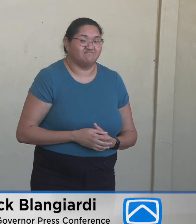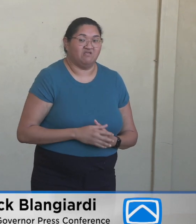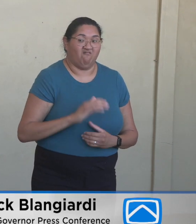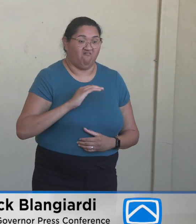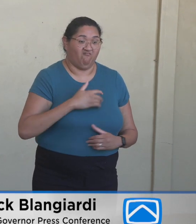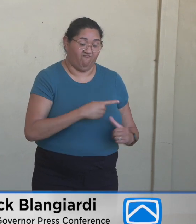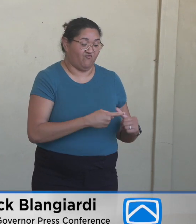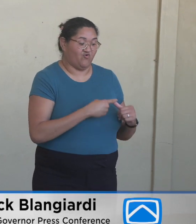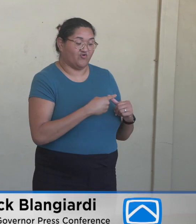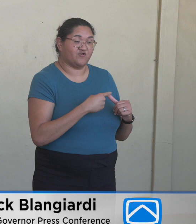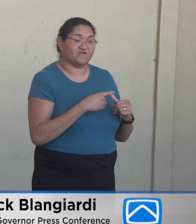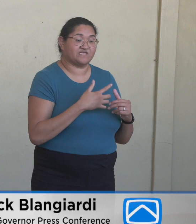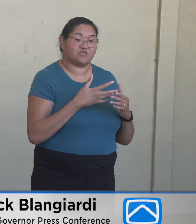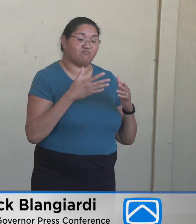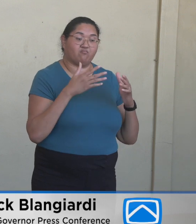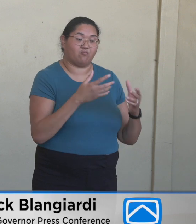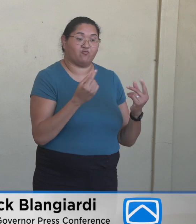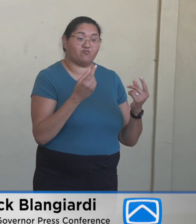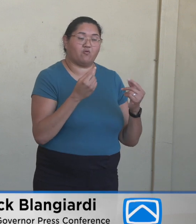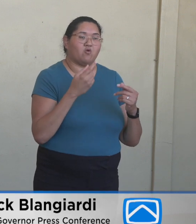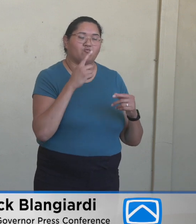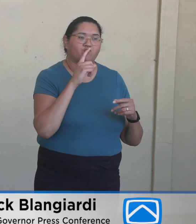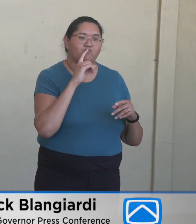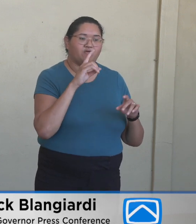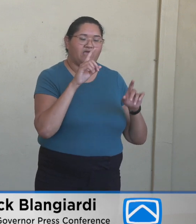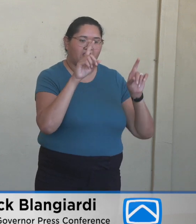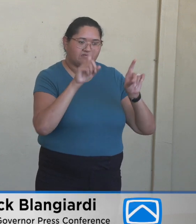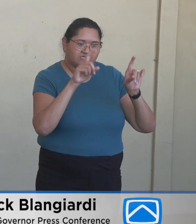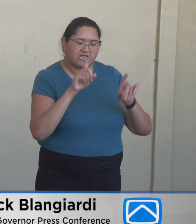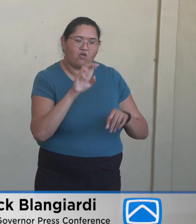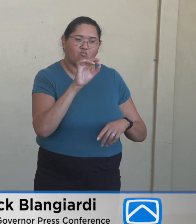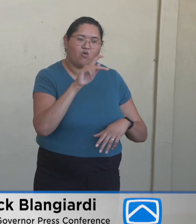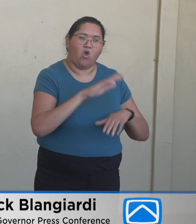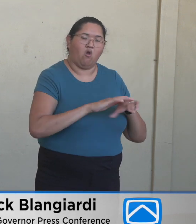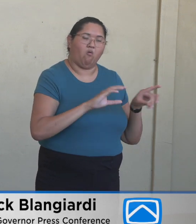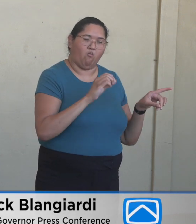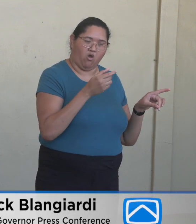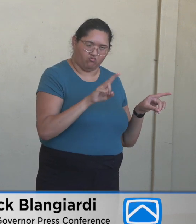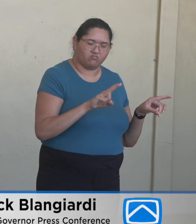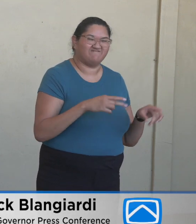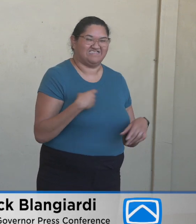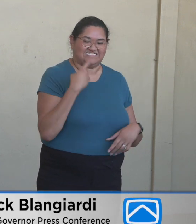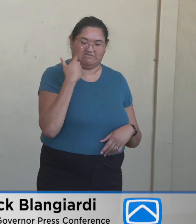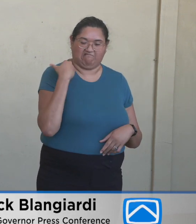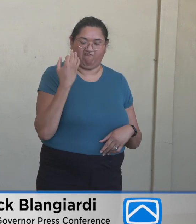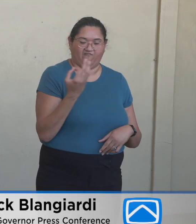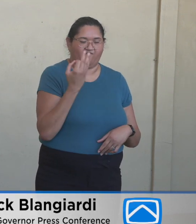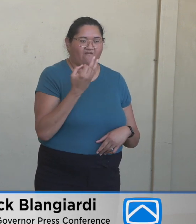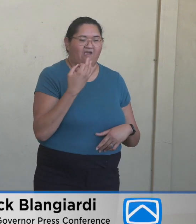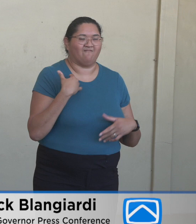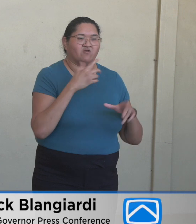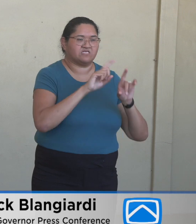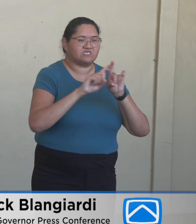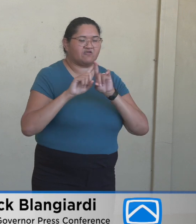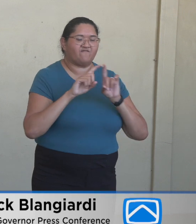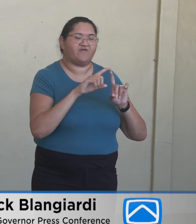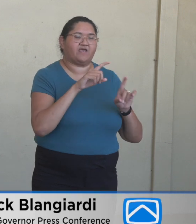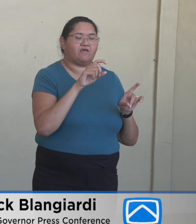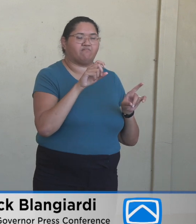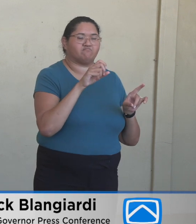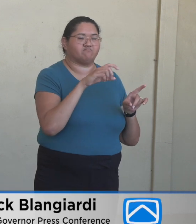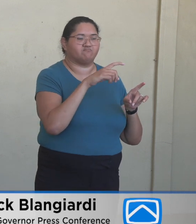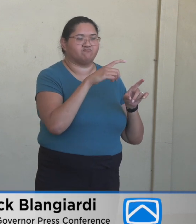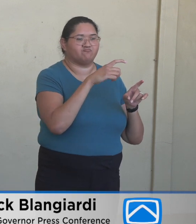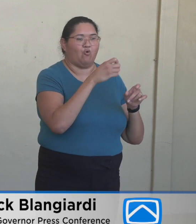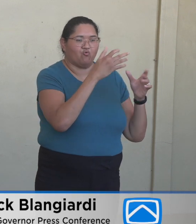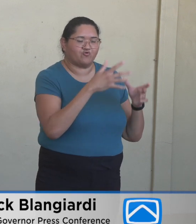our first method of operation was to conduct a risk assessment on Oahu. We've then, just last Friday, convened all of the various stakeholders, which